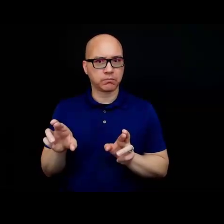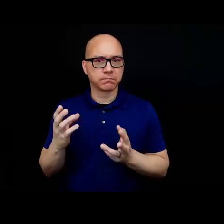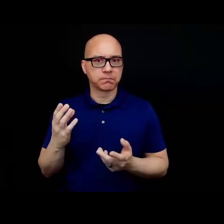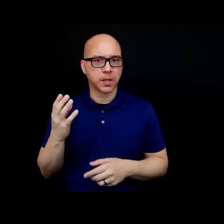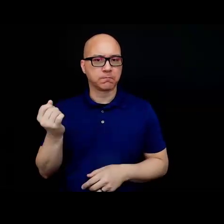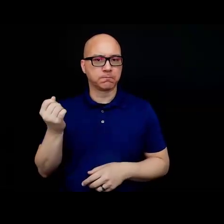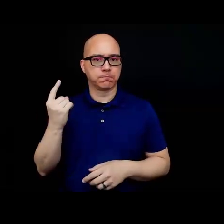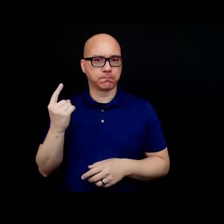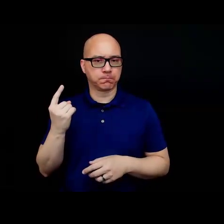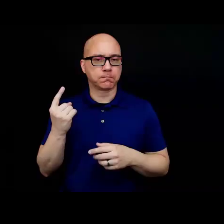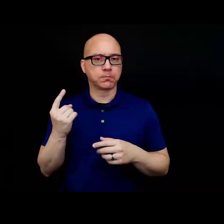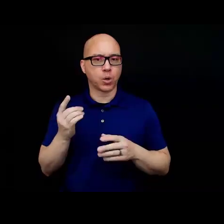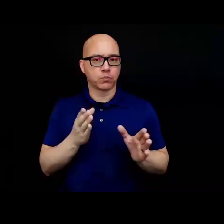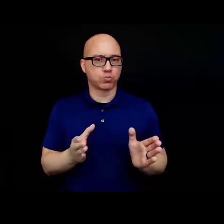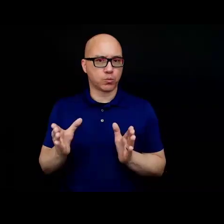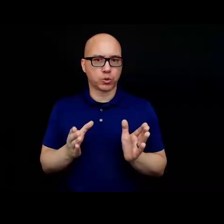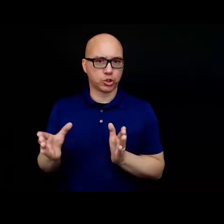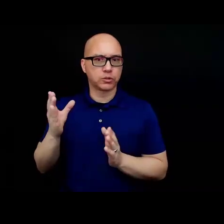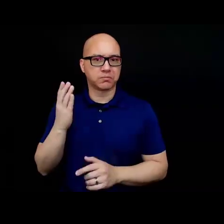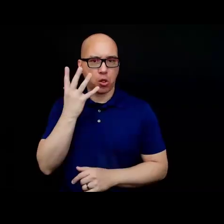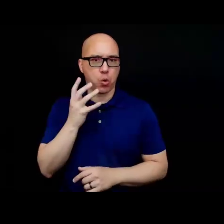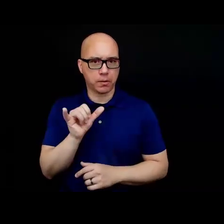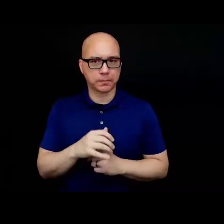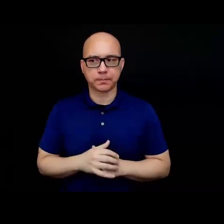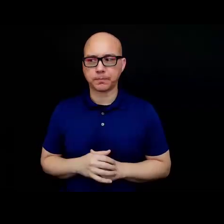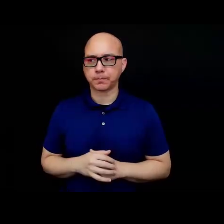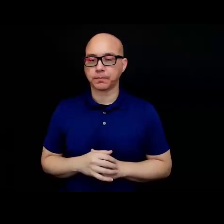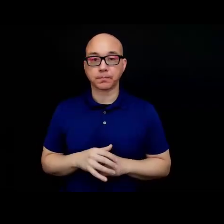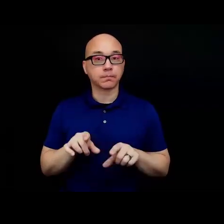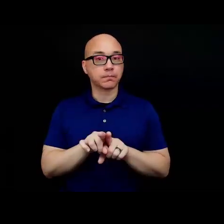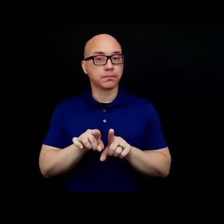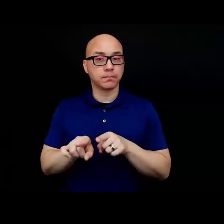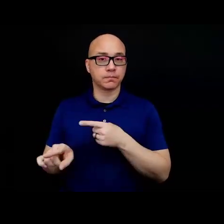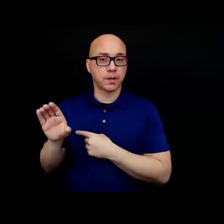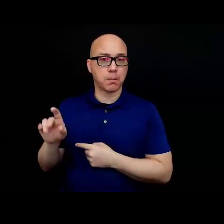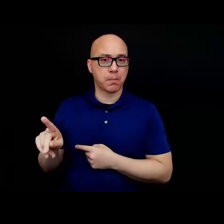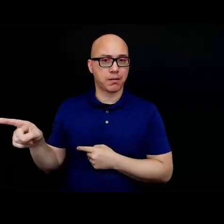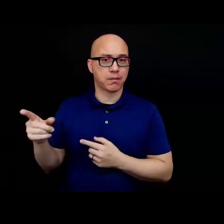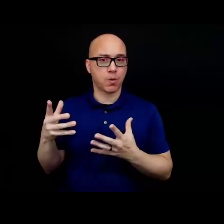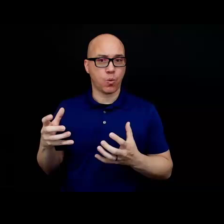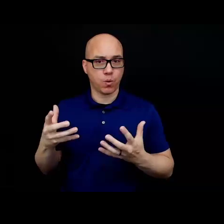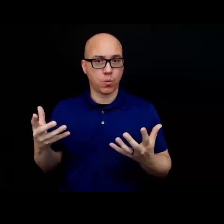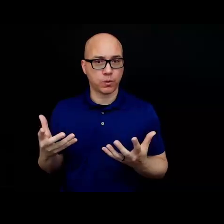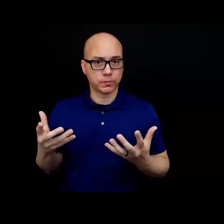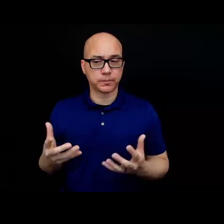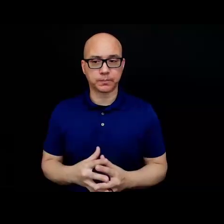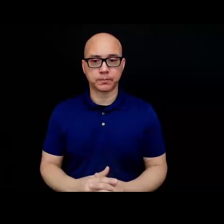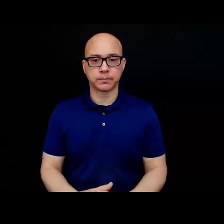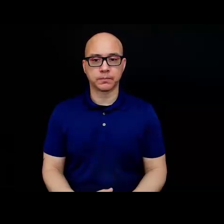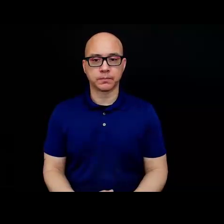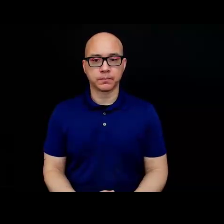understand what preparation looks like and what the banks are looking for. And so these